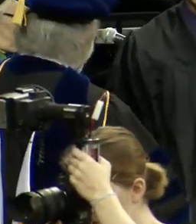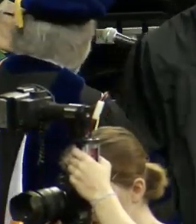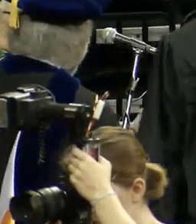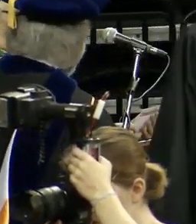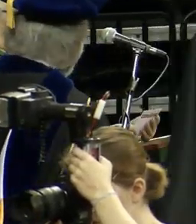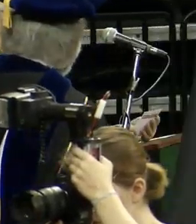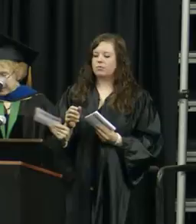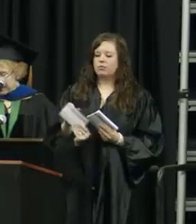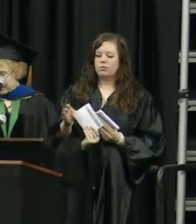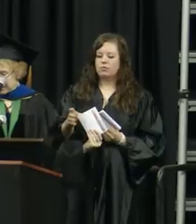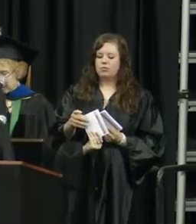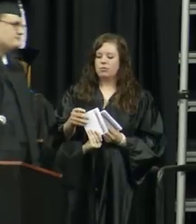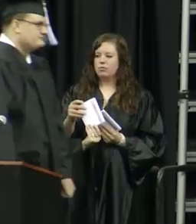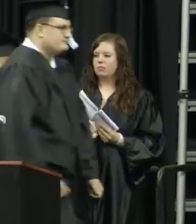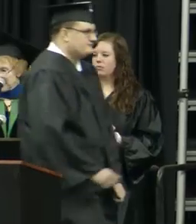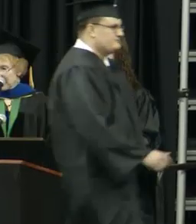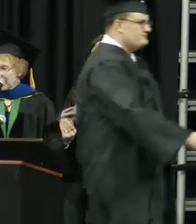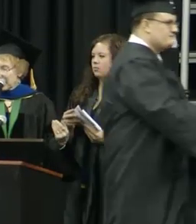Michael Kaser.